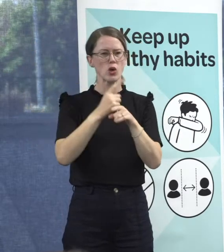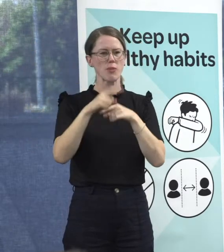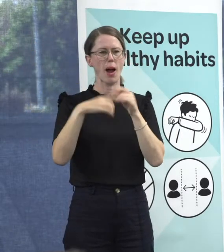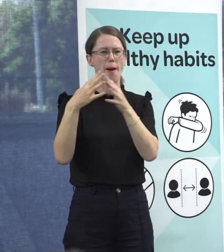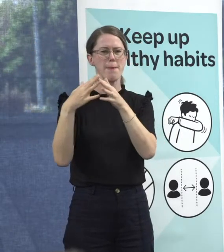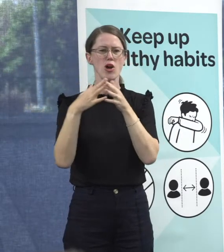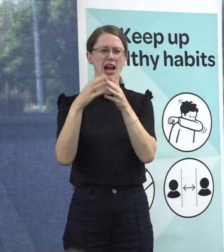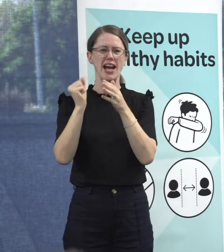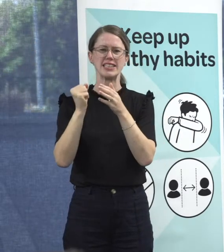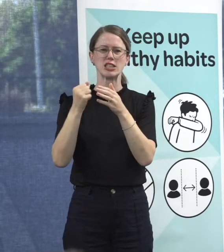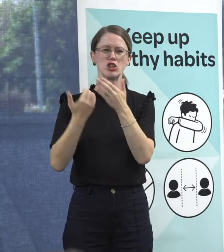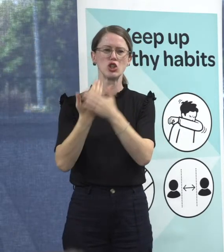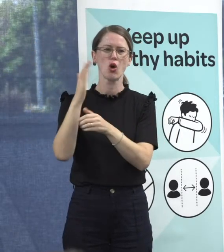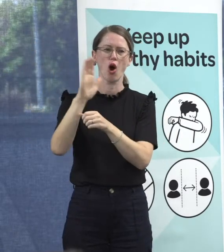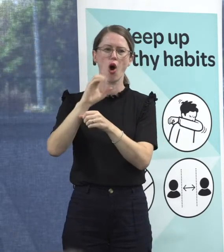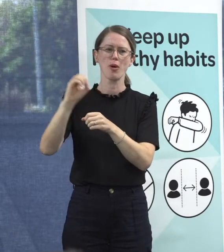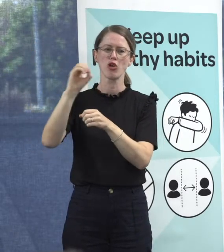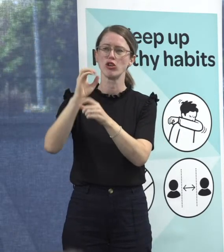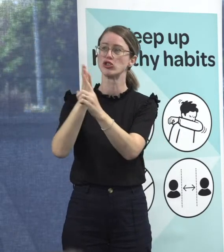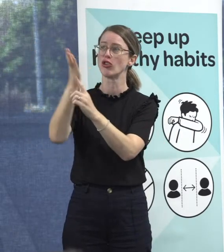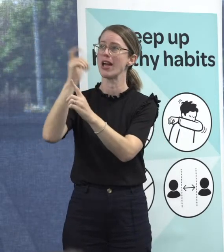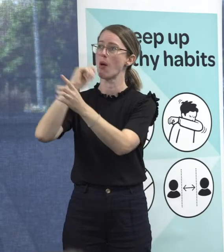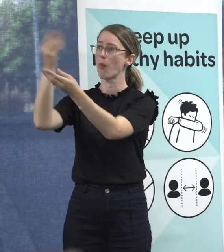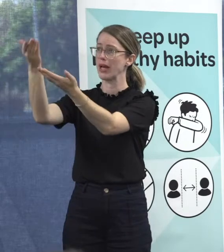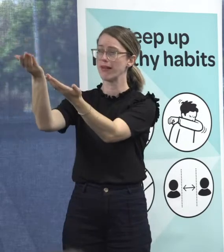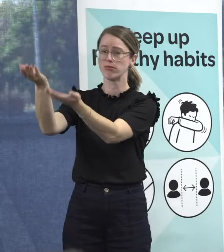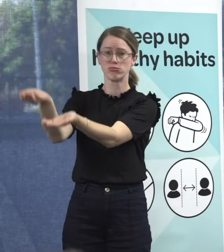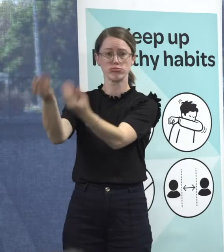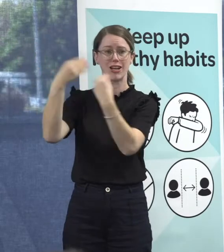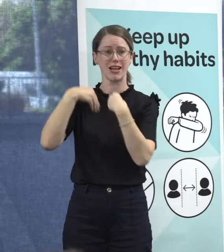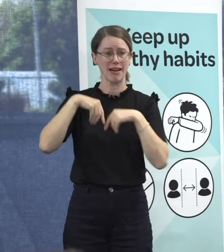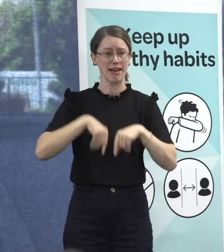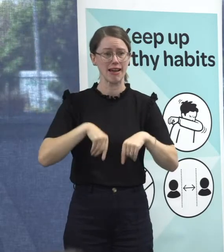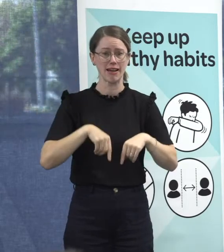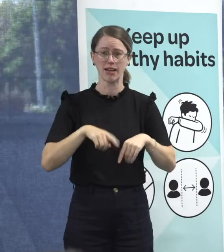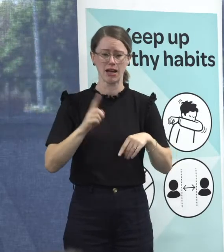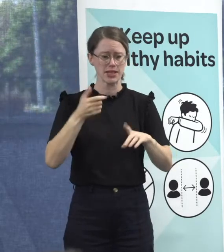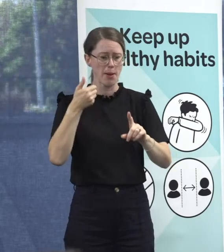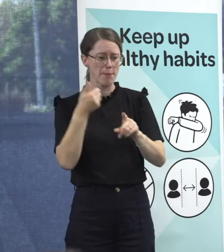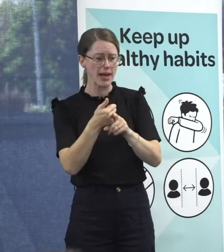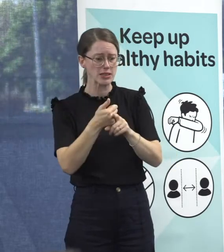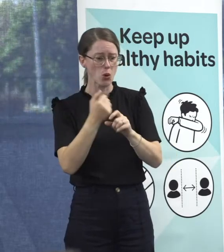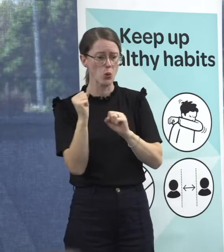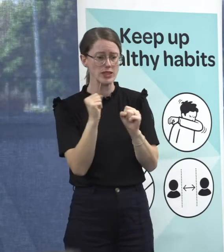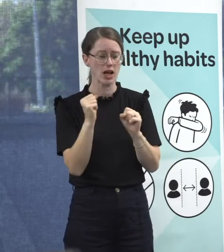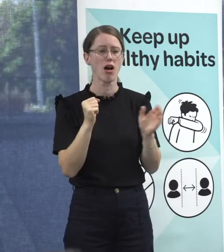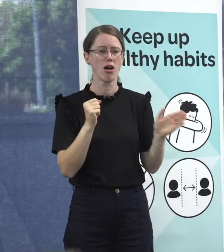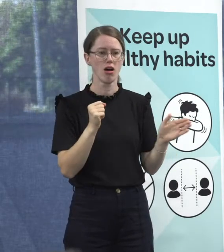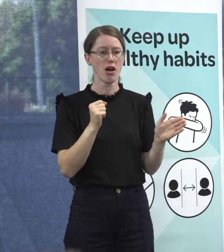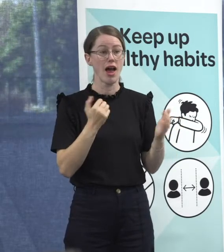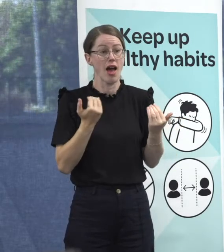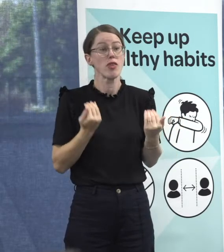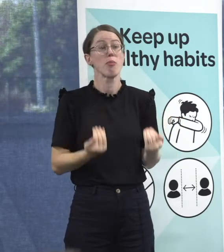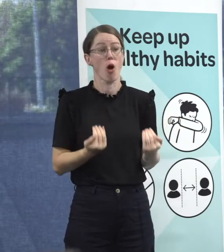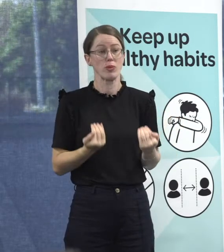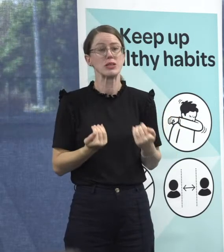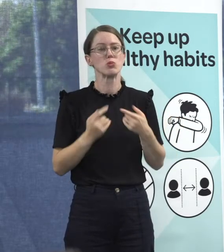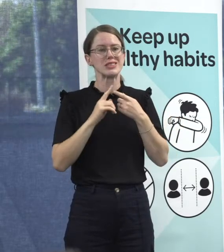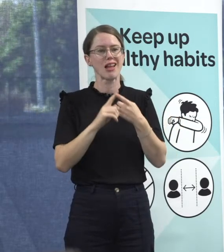going to come here with no pre-departure testing. How is that affecting the modelling? Well, of course, we still do have pre-departure testing at the